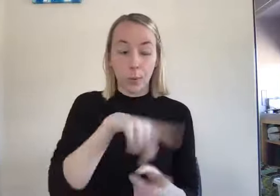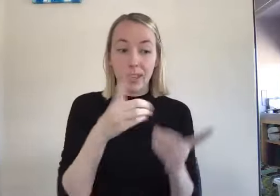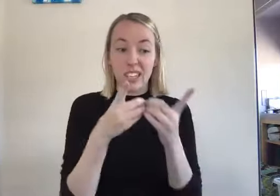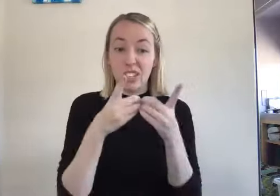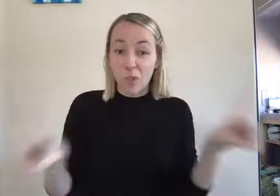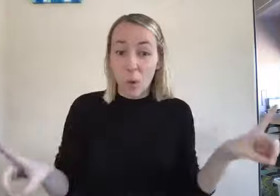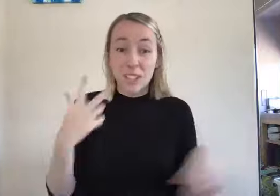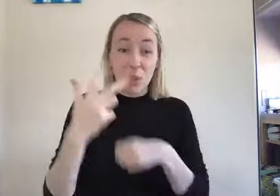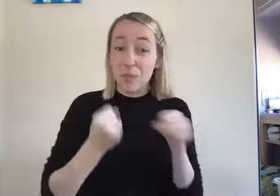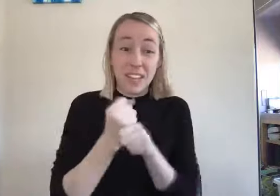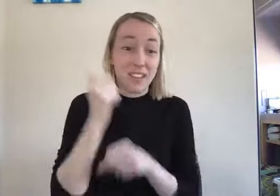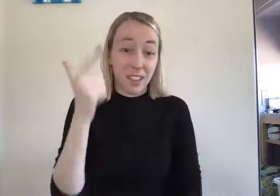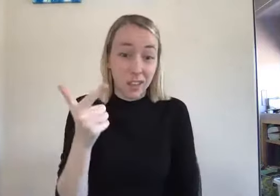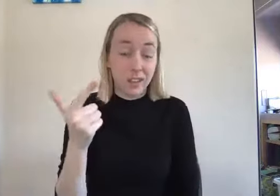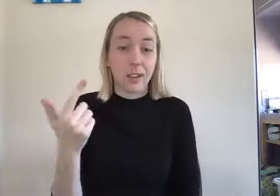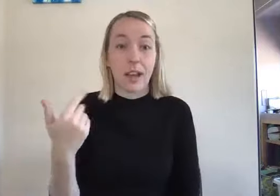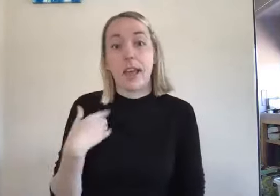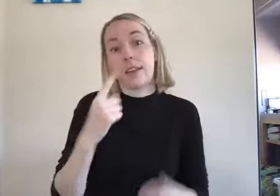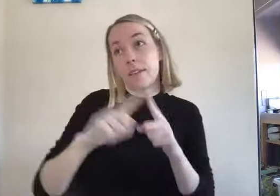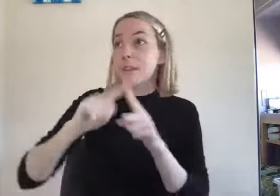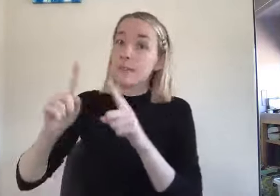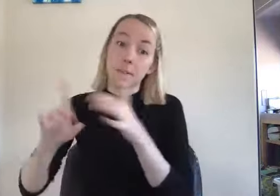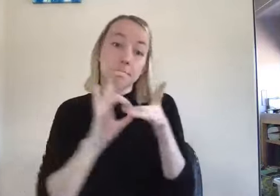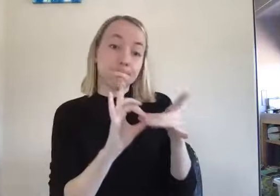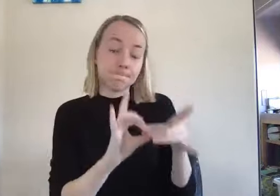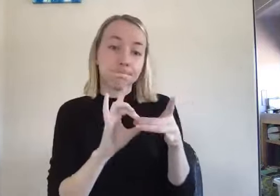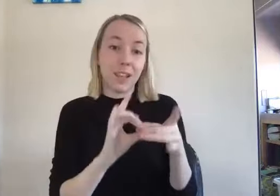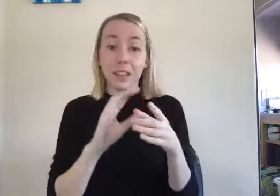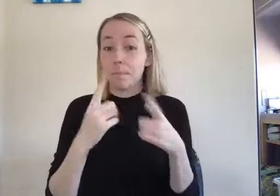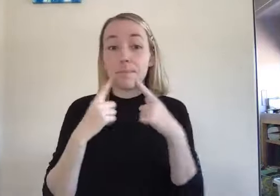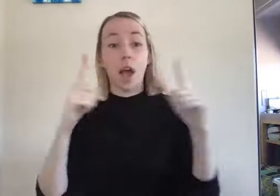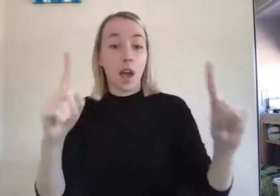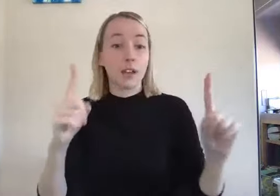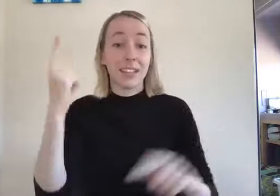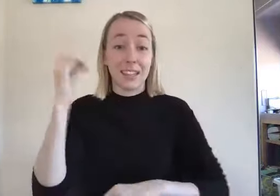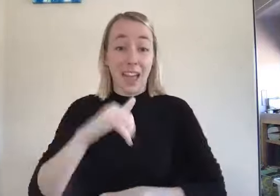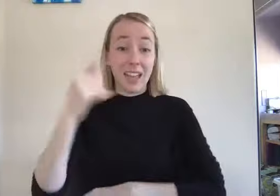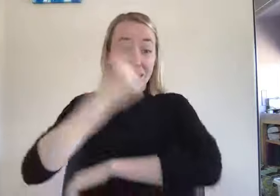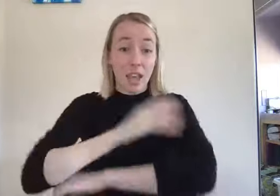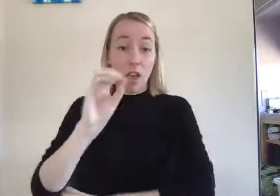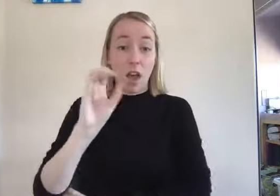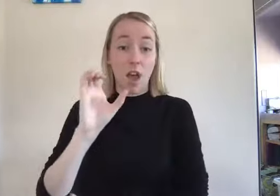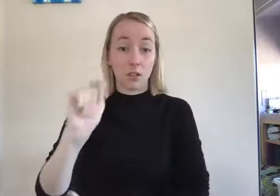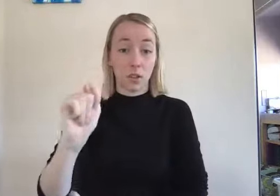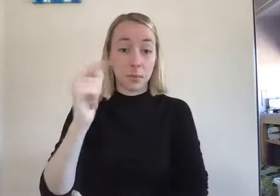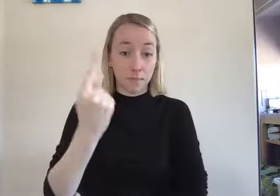divorced within 3 years. And then I had numerous other relationships. And then came that day, October 1st